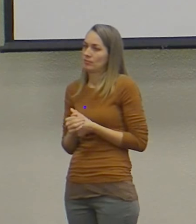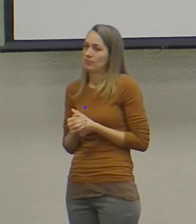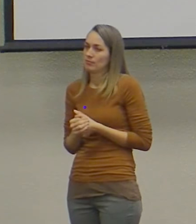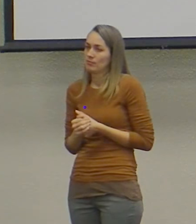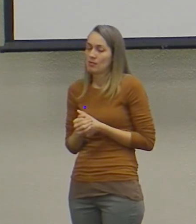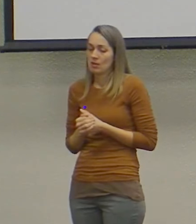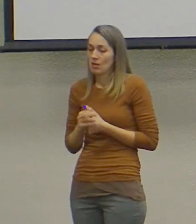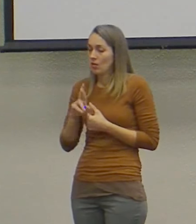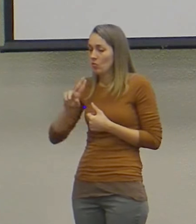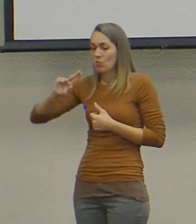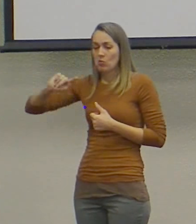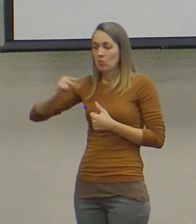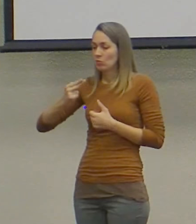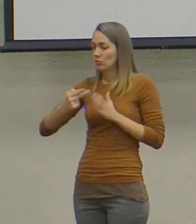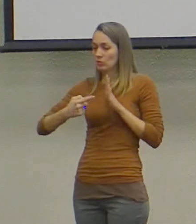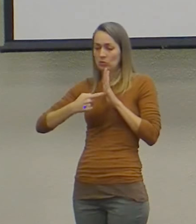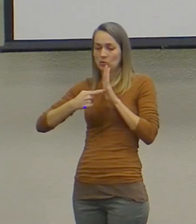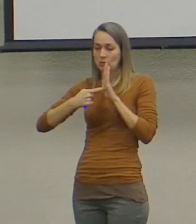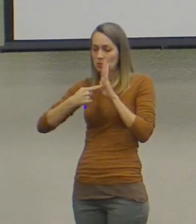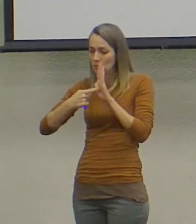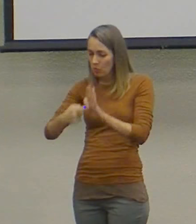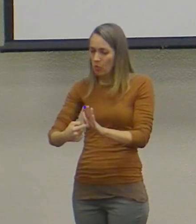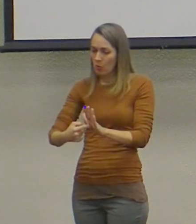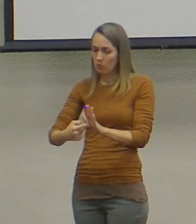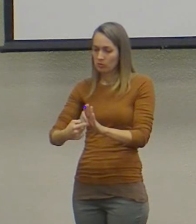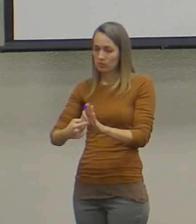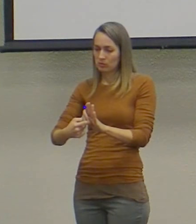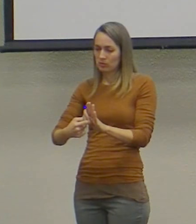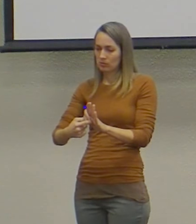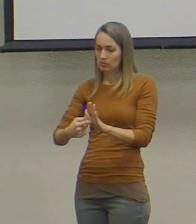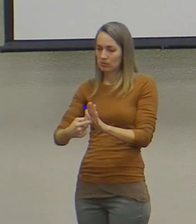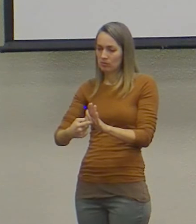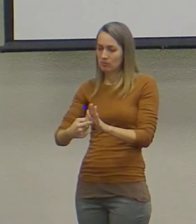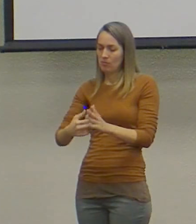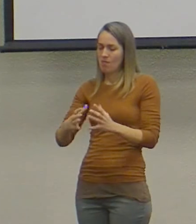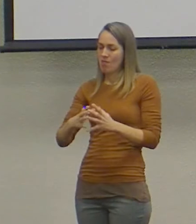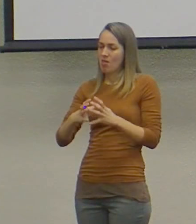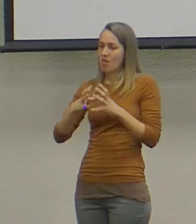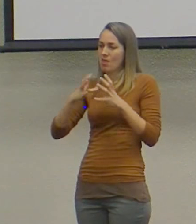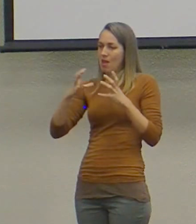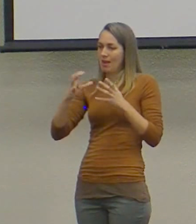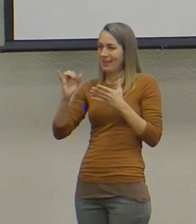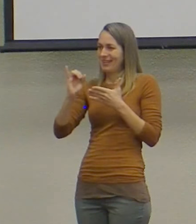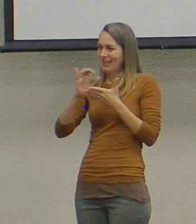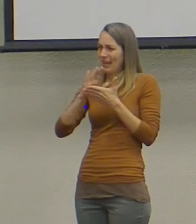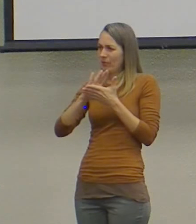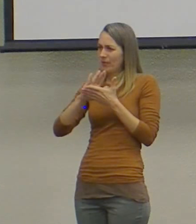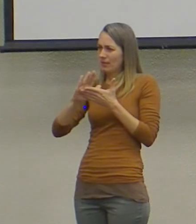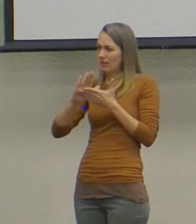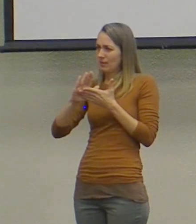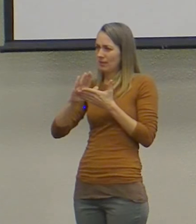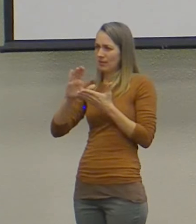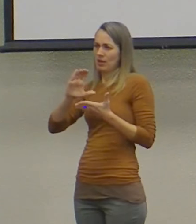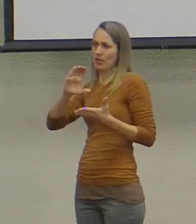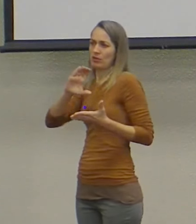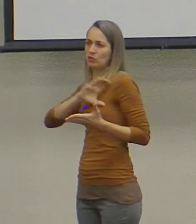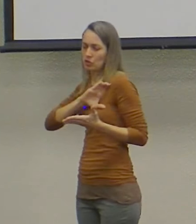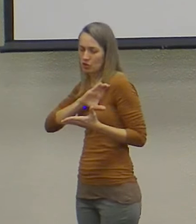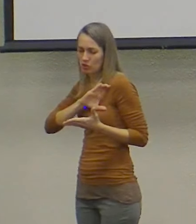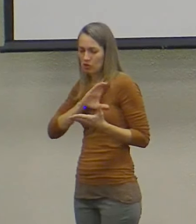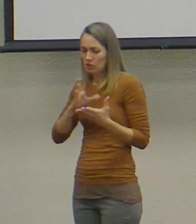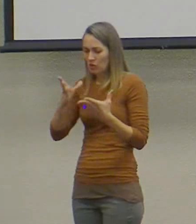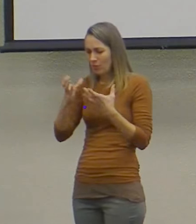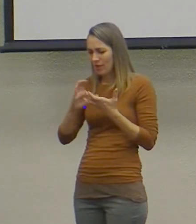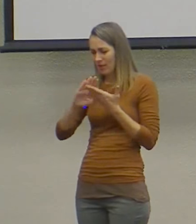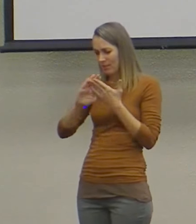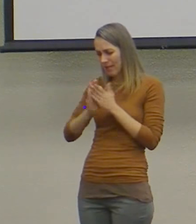She demonstrates a large, exceedingly large amount of integrity, character, desire to be a